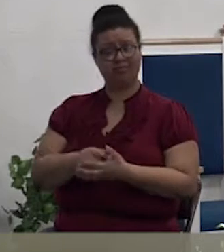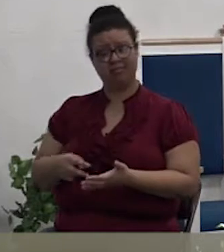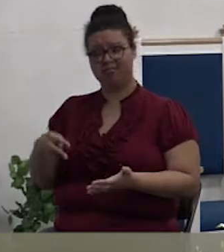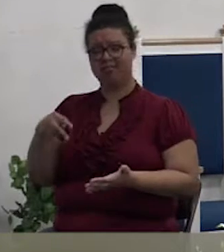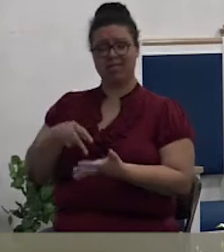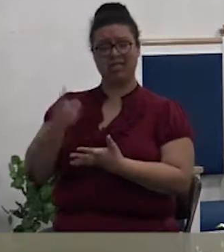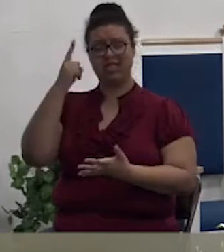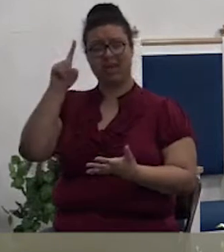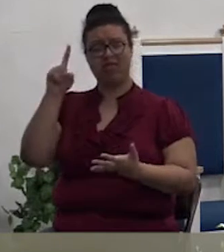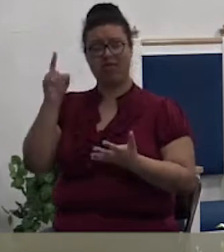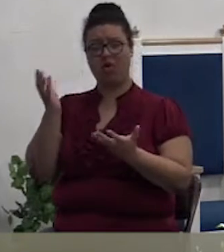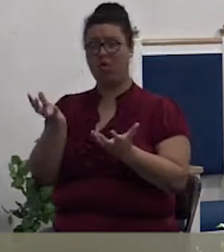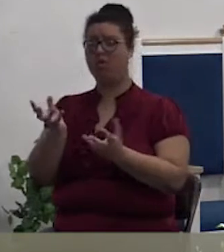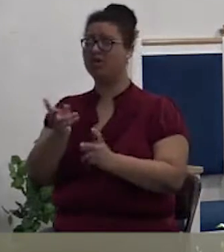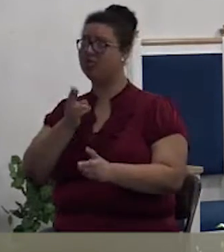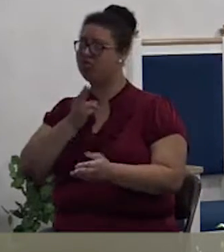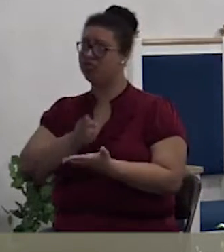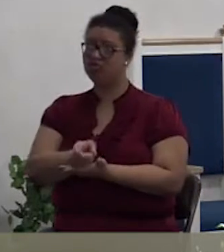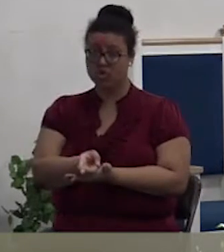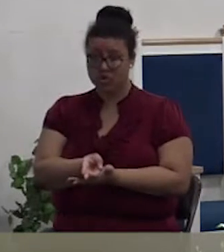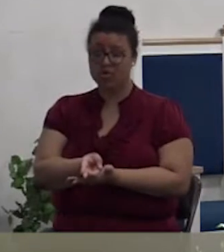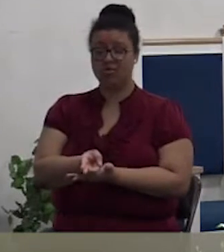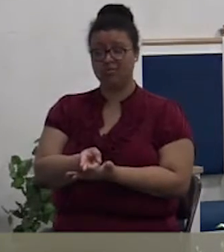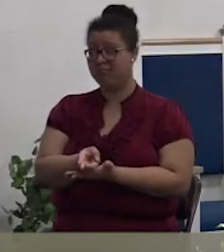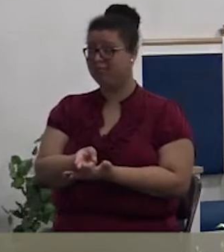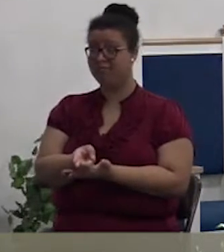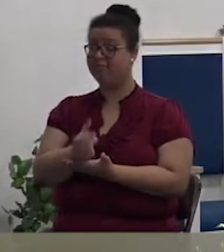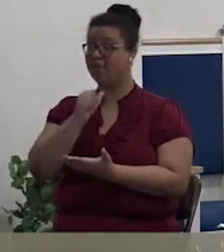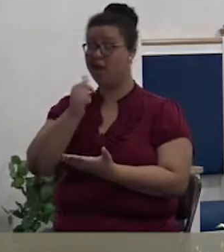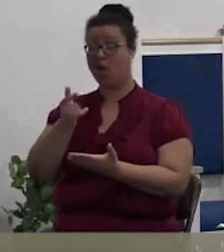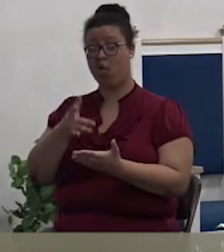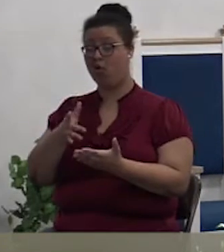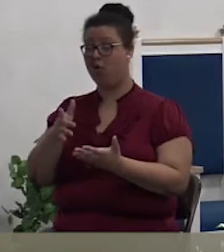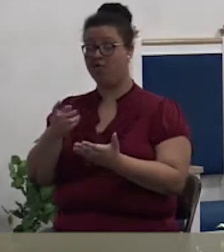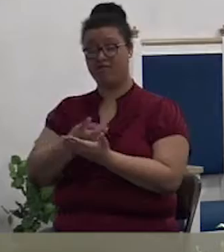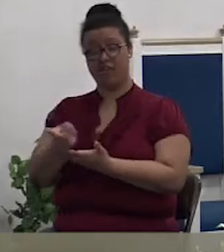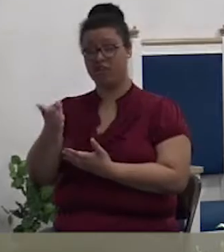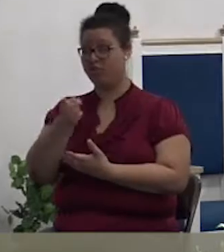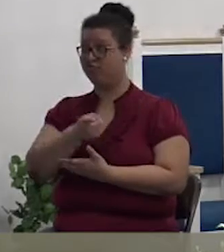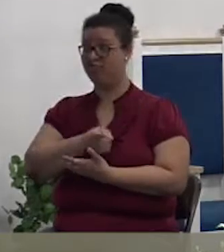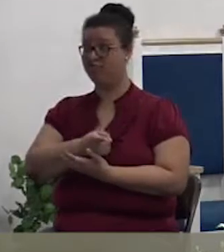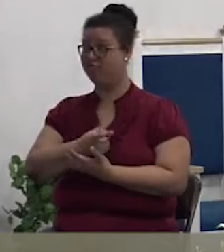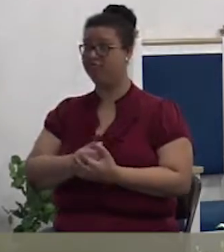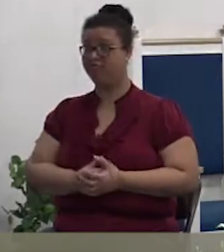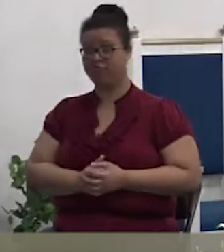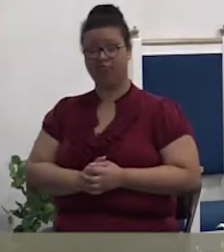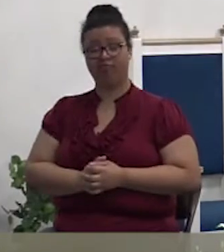for what is truth, and I won't let you down.